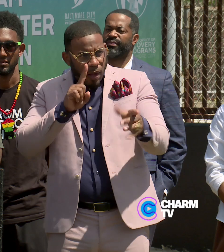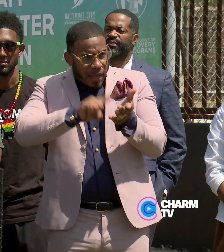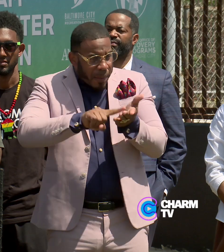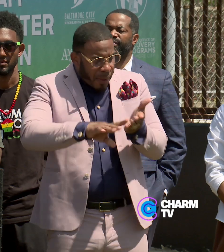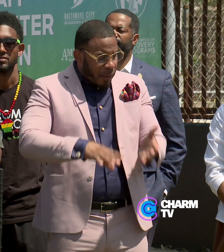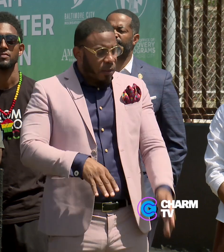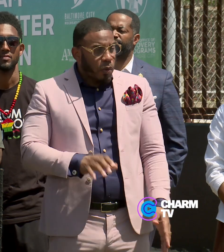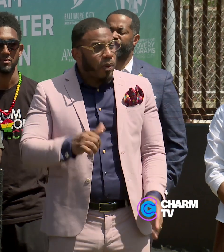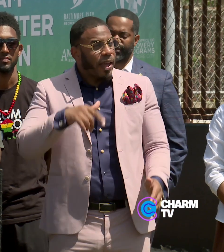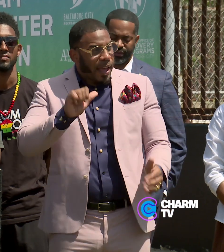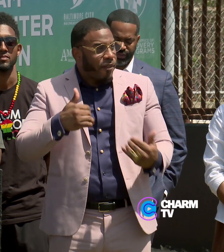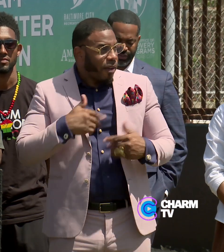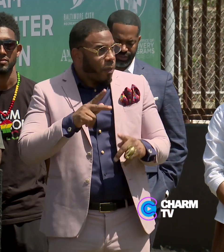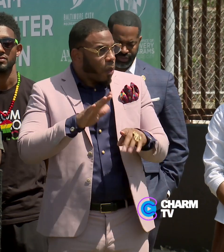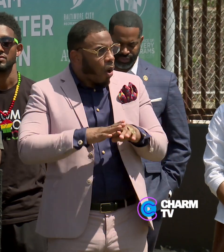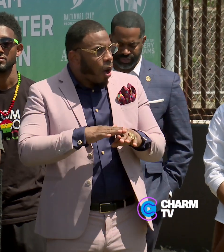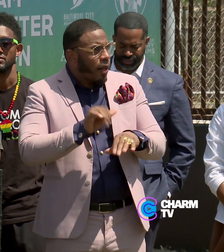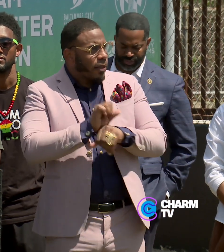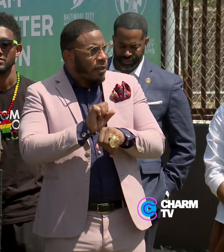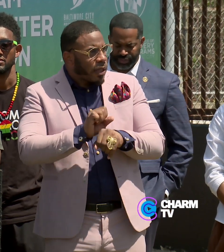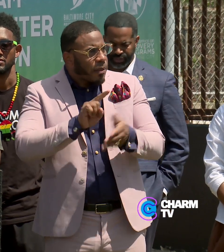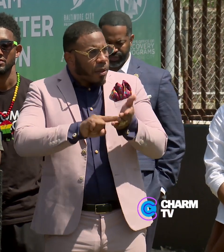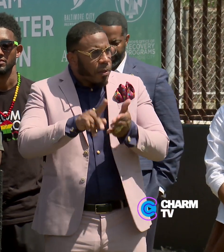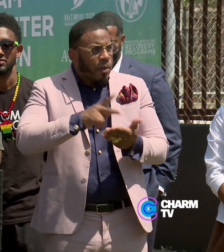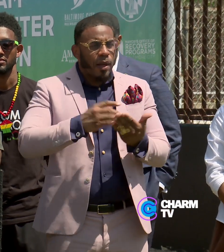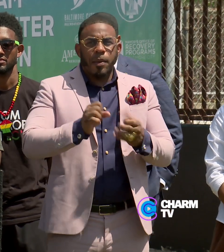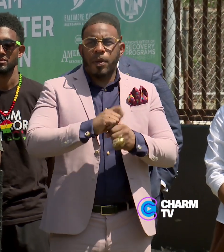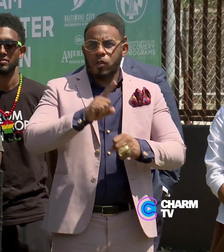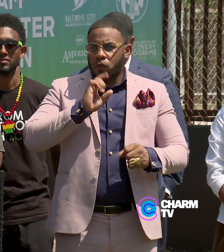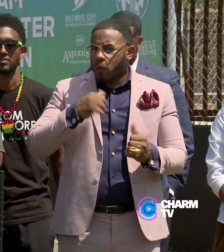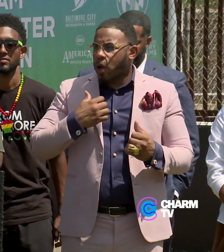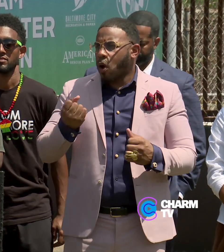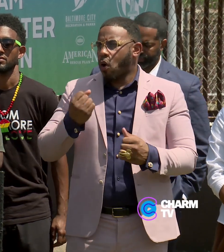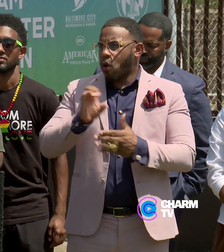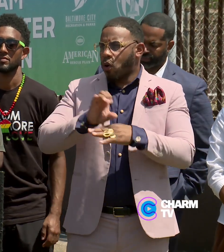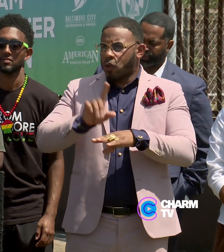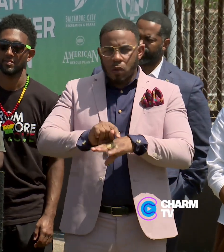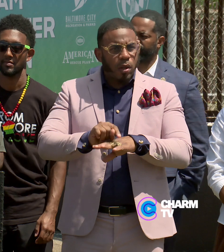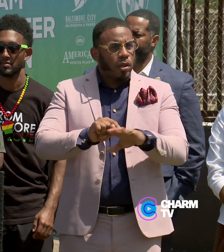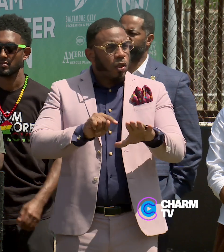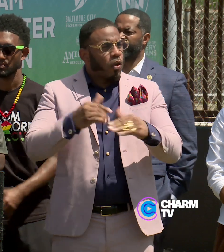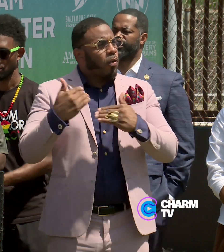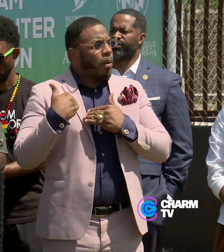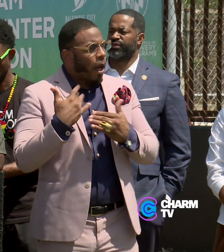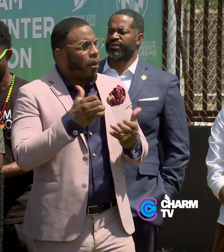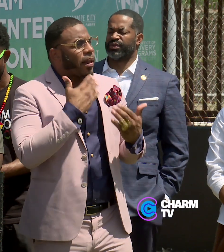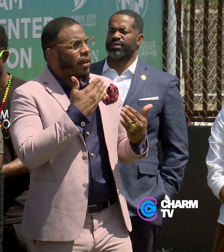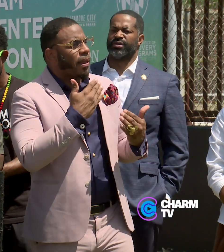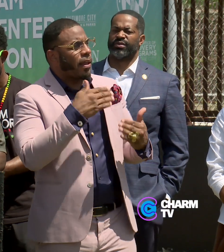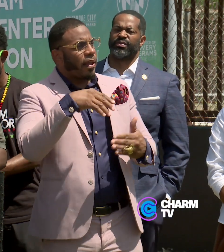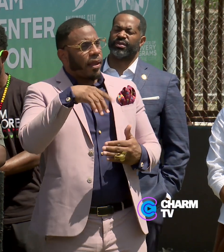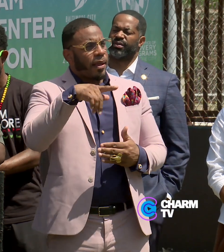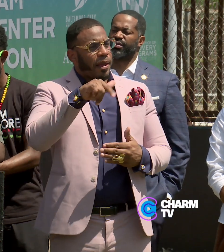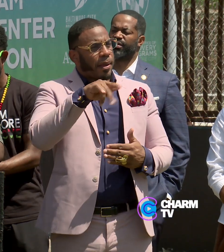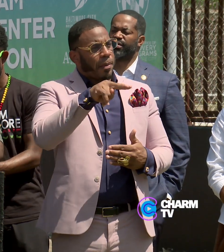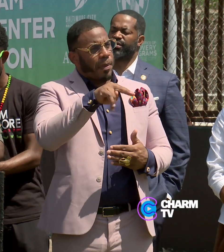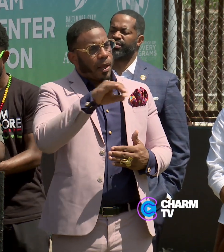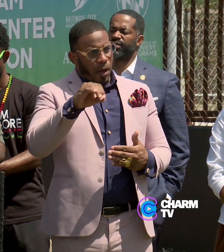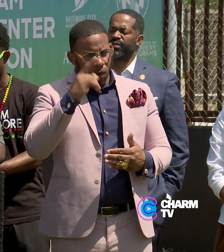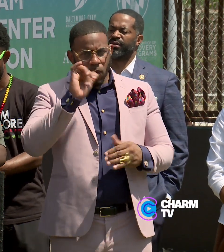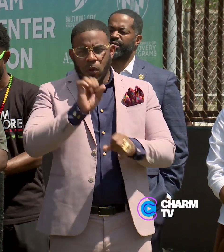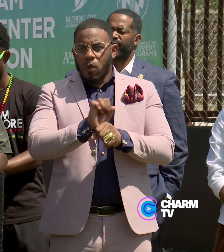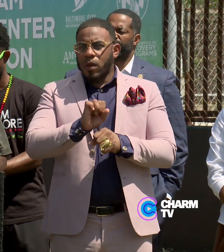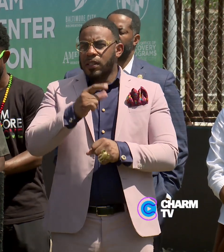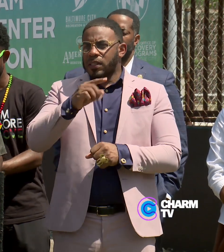inspectors. We have to have people on these jobs inspecting these projects and make sure that we hold our consultants responsible. I want to thank Plano for their